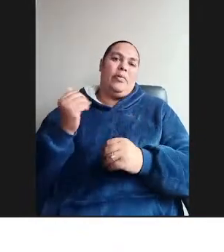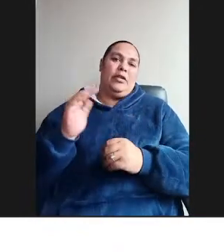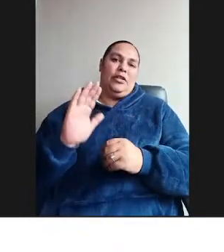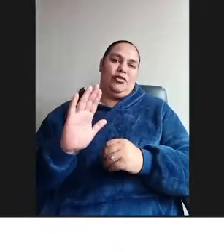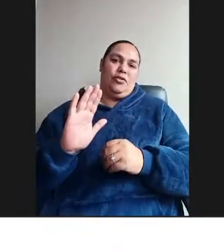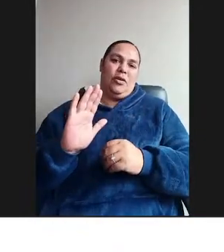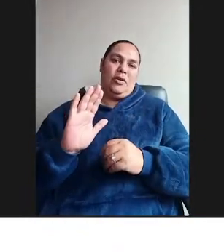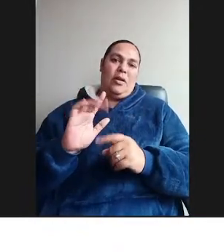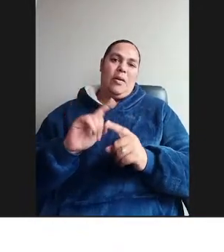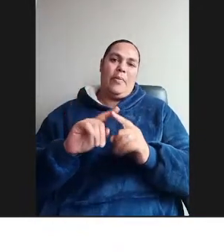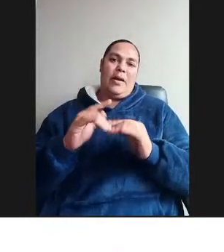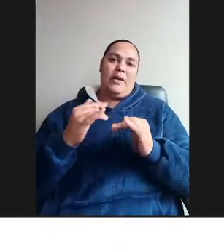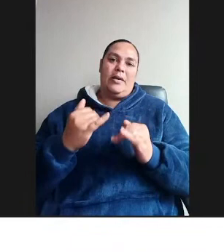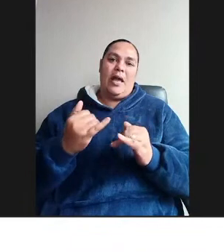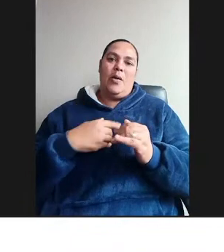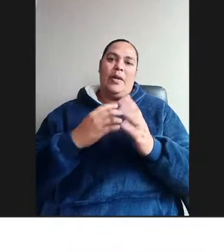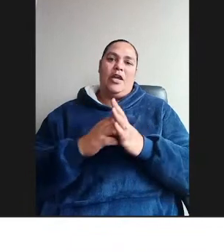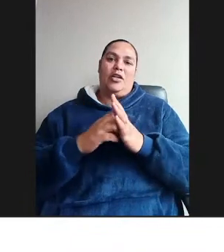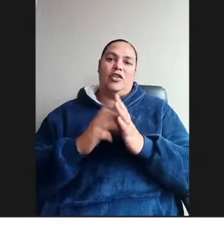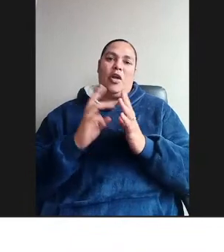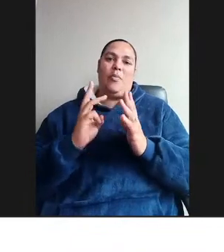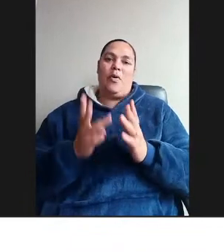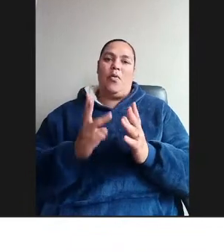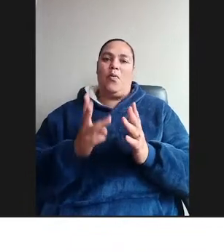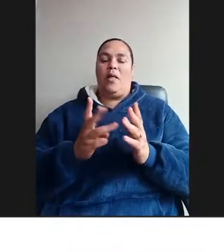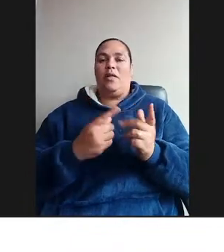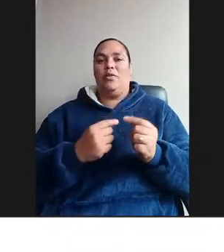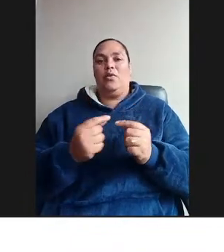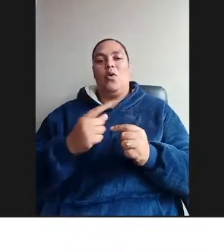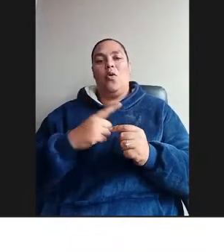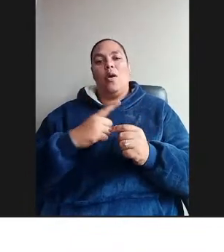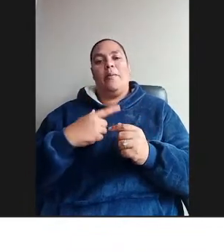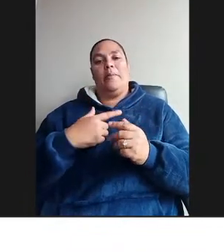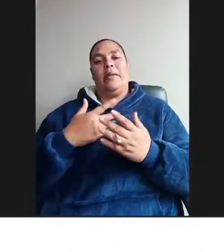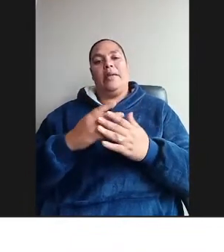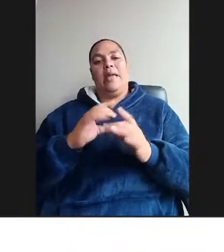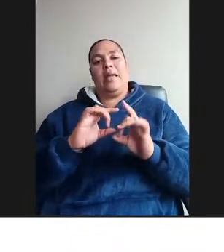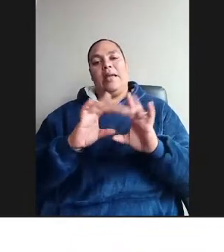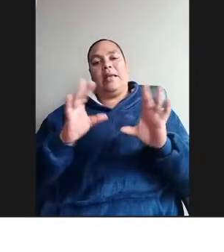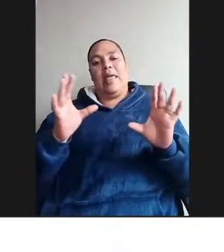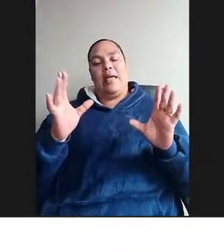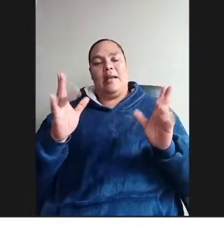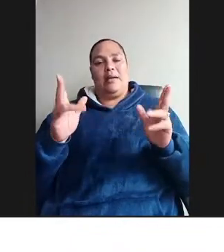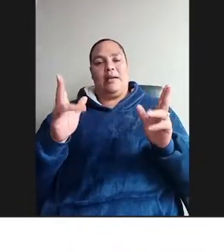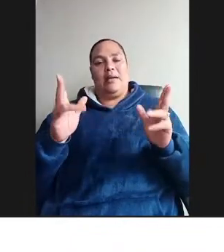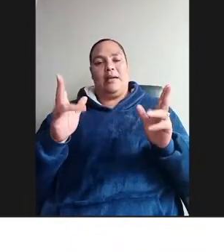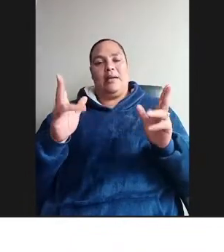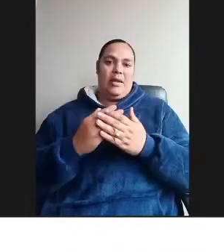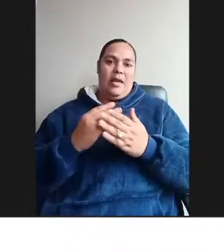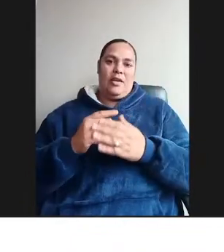make another example so that I can get clarity.